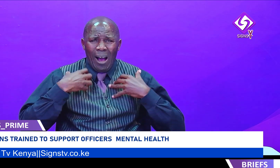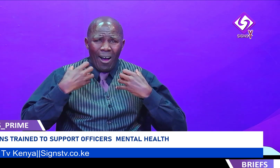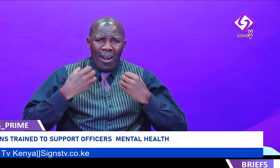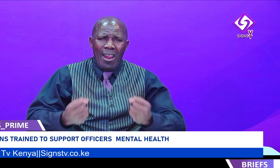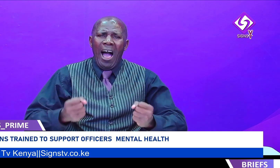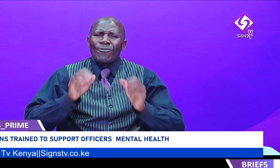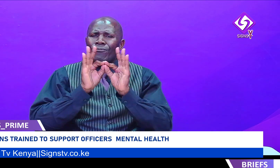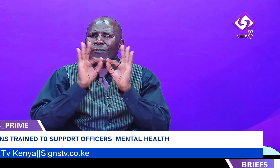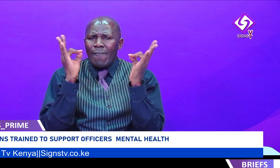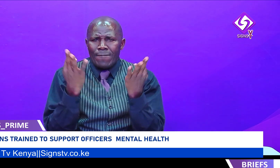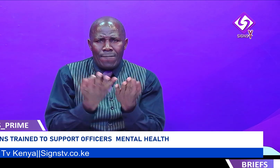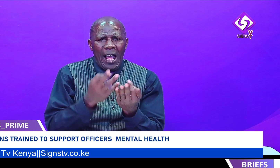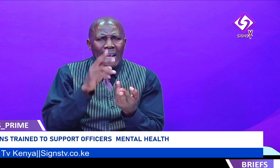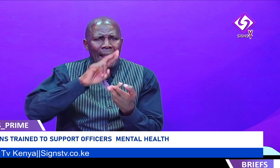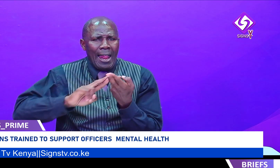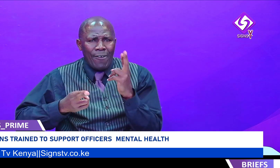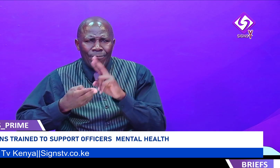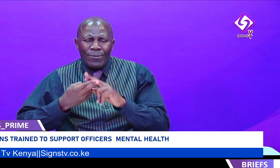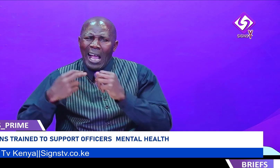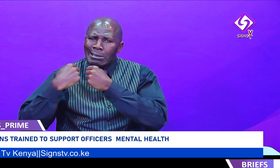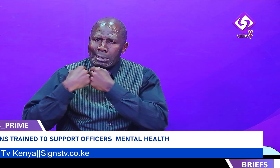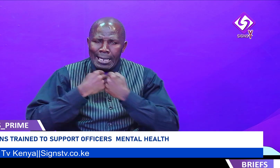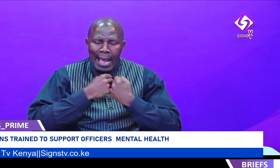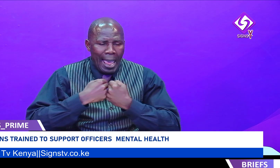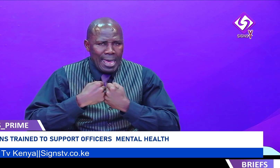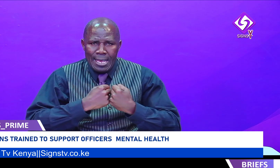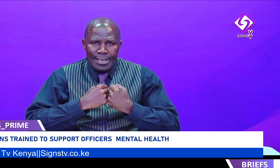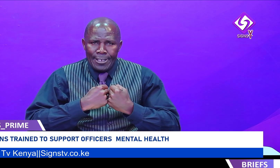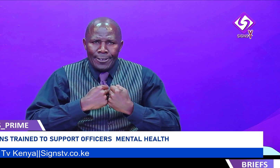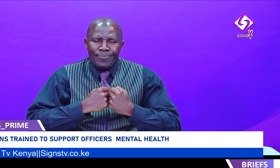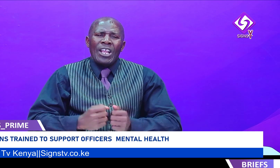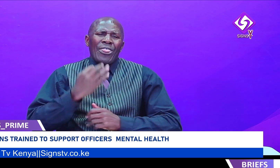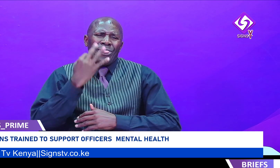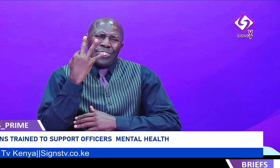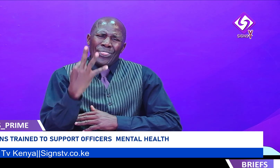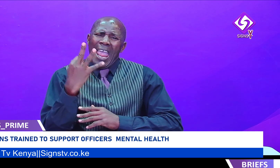counsel and support officers with mental health and family-related challenges.